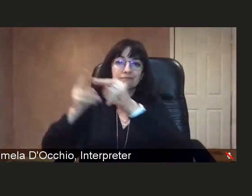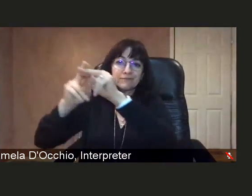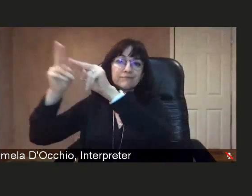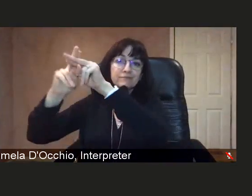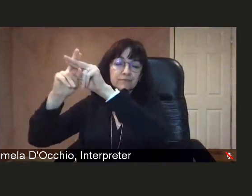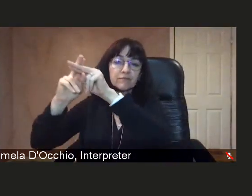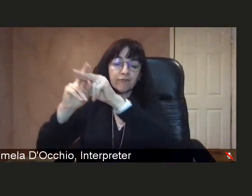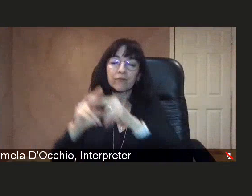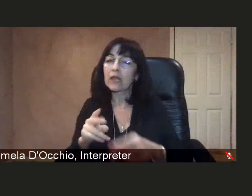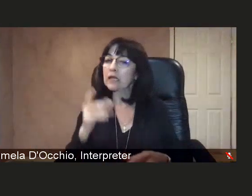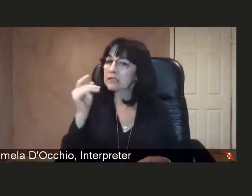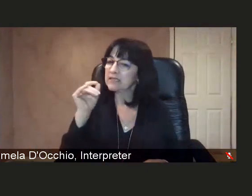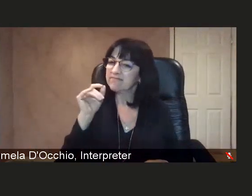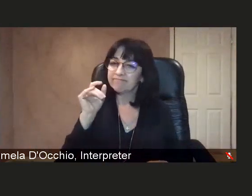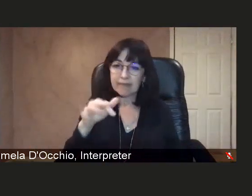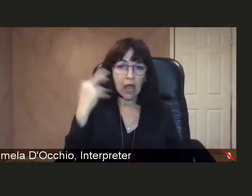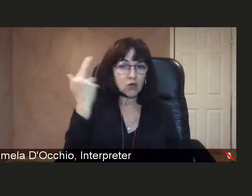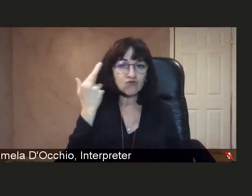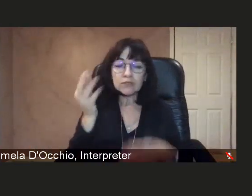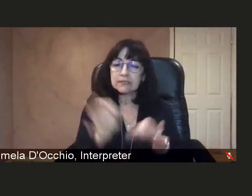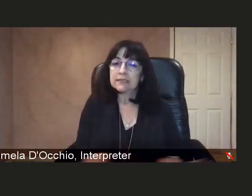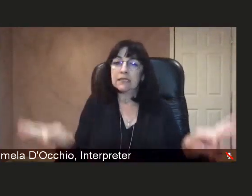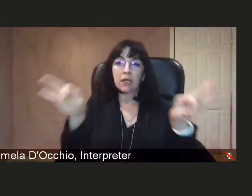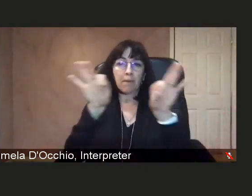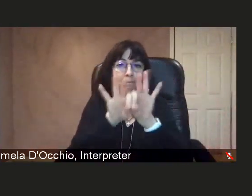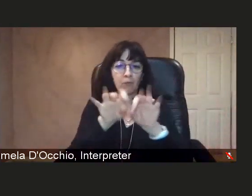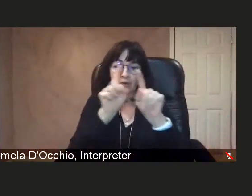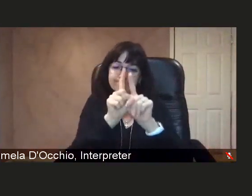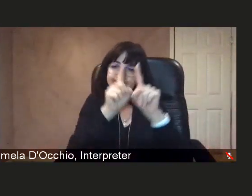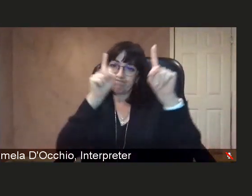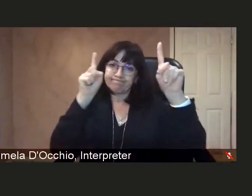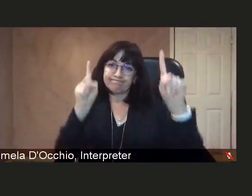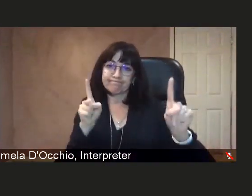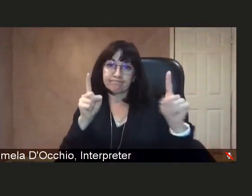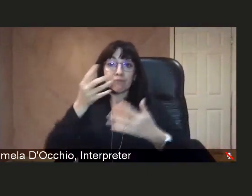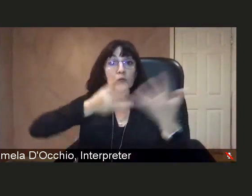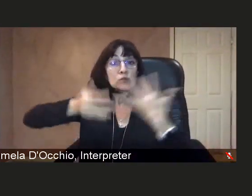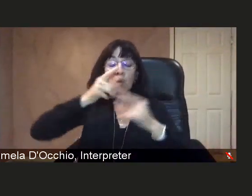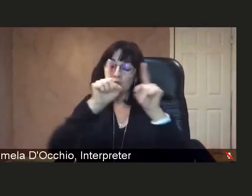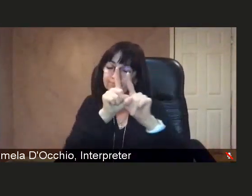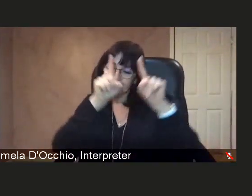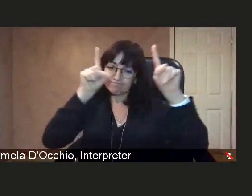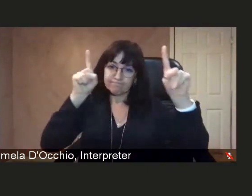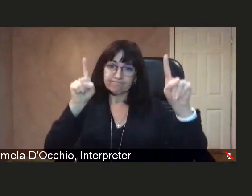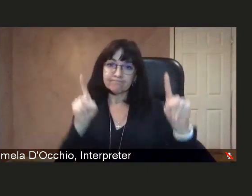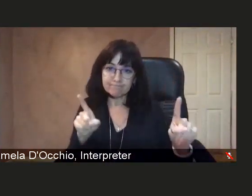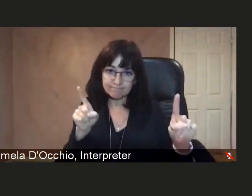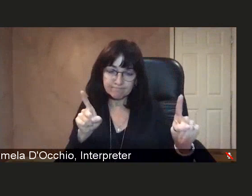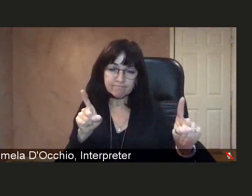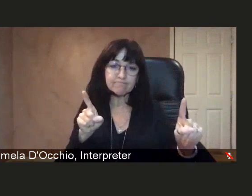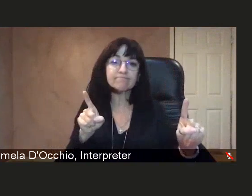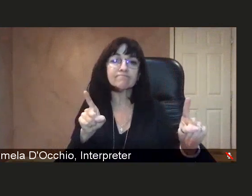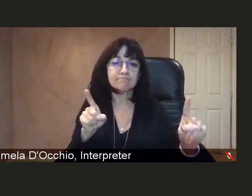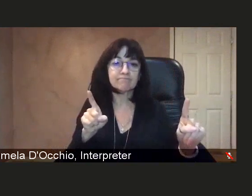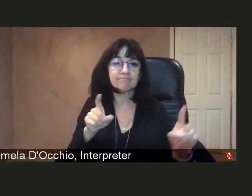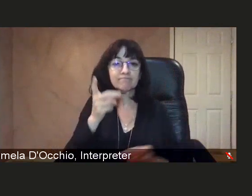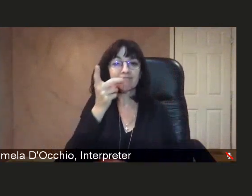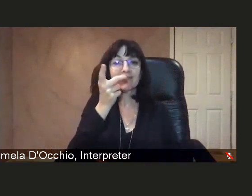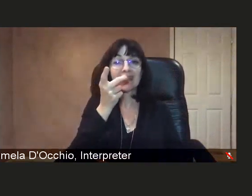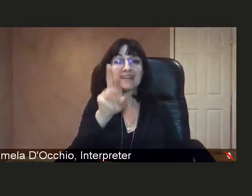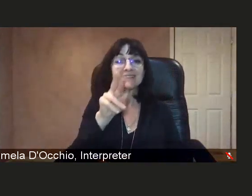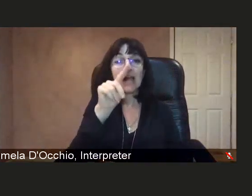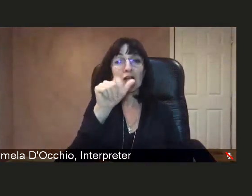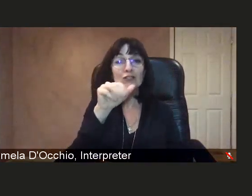yourself. It's important to keep 6 feet away, as we talked about, as Dr. Tam likes to say. You need to keep a hockey stick away